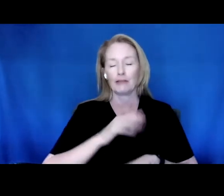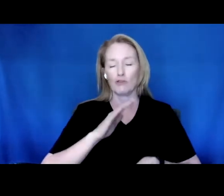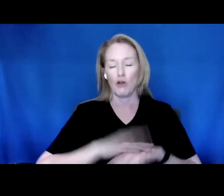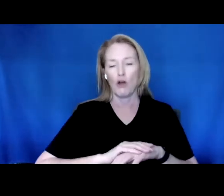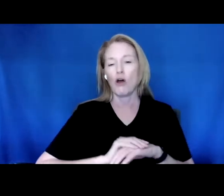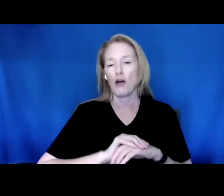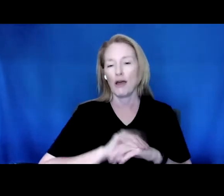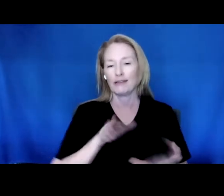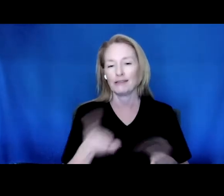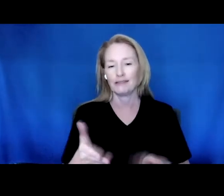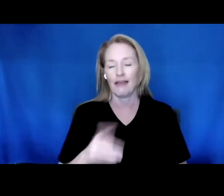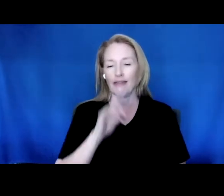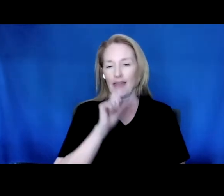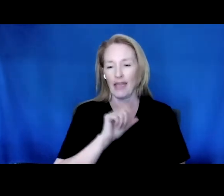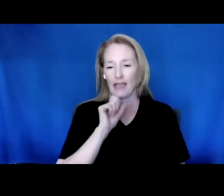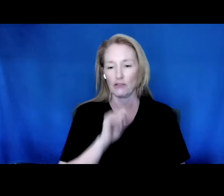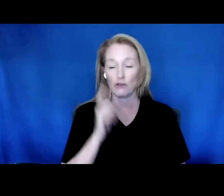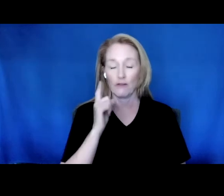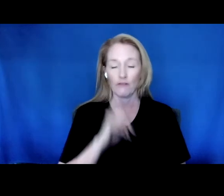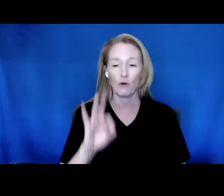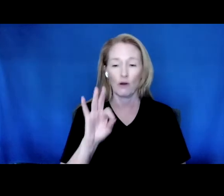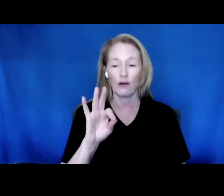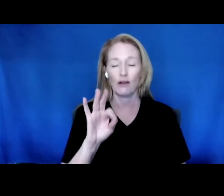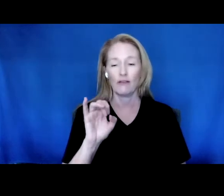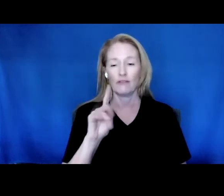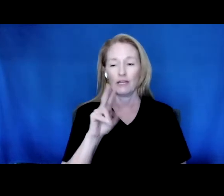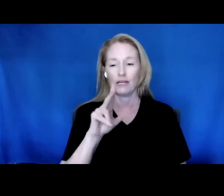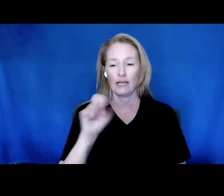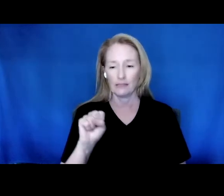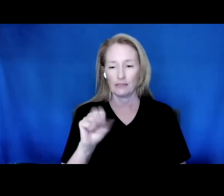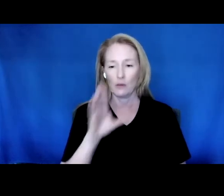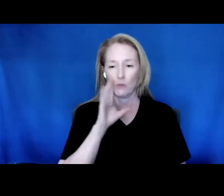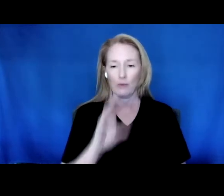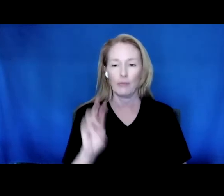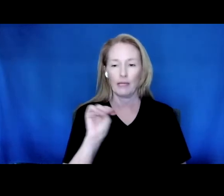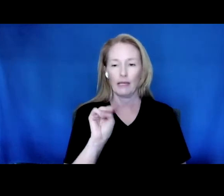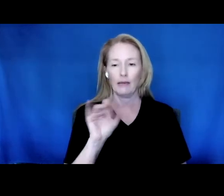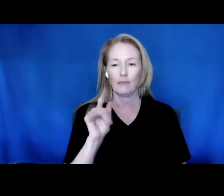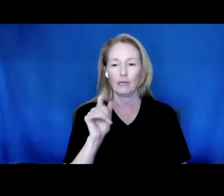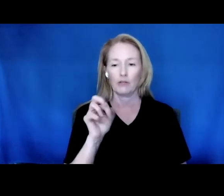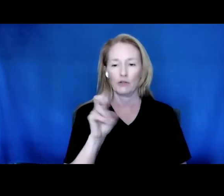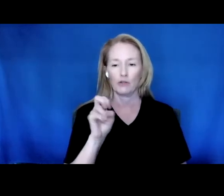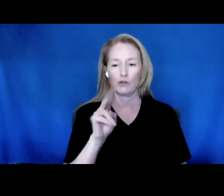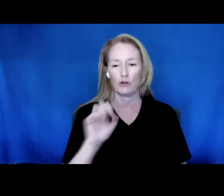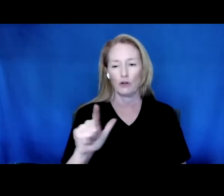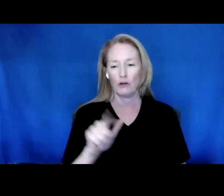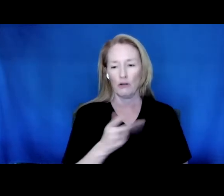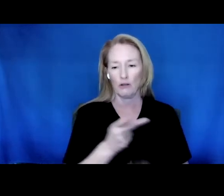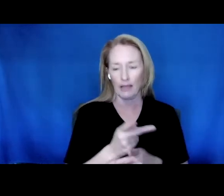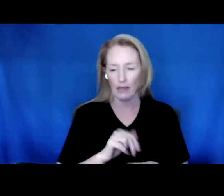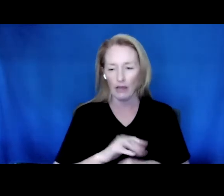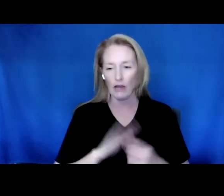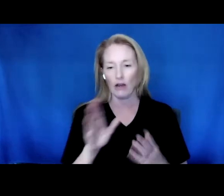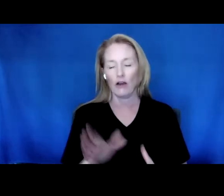maternal care. In the neonatal period, it would be newborn care. And then in the post-neonatal